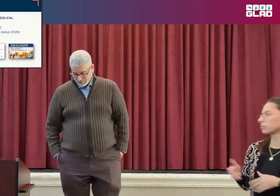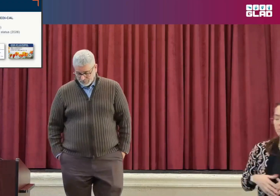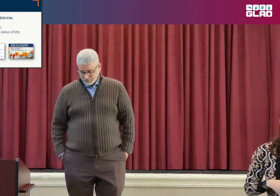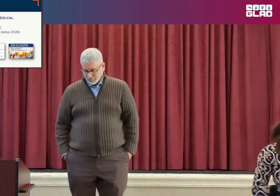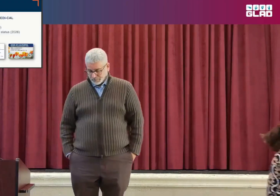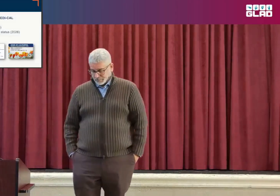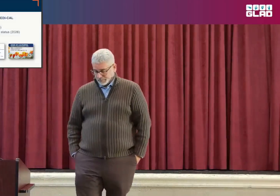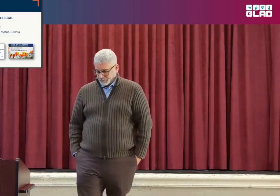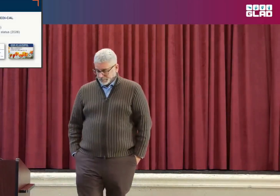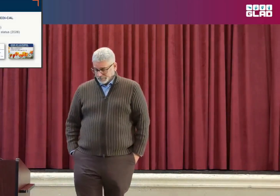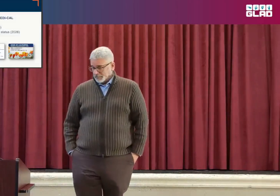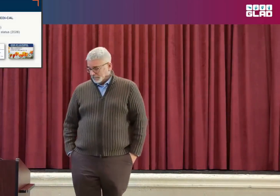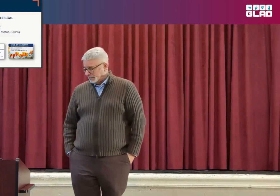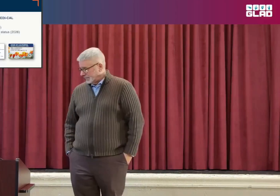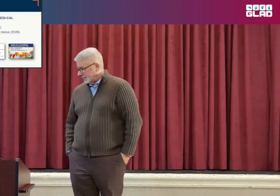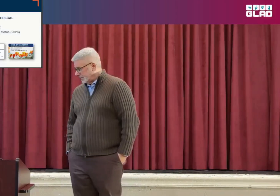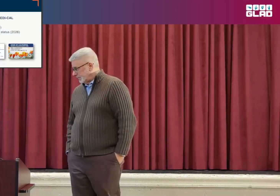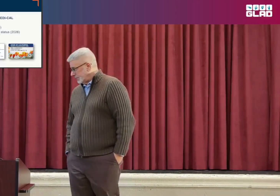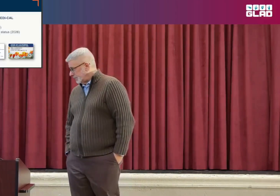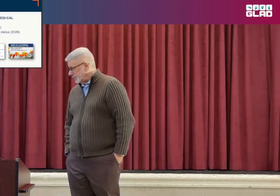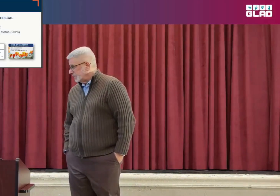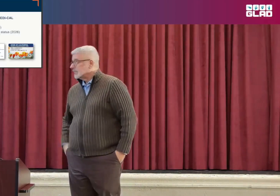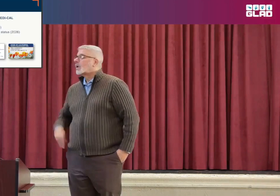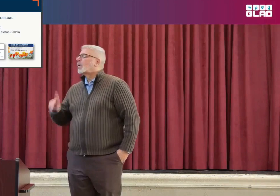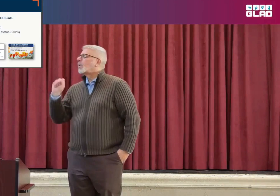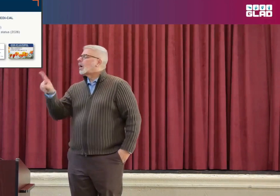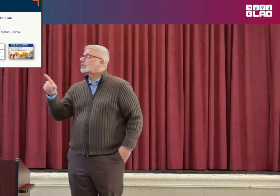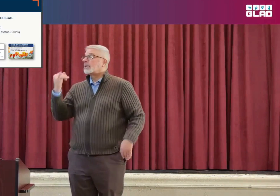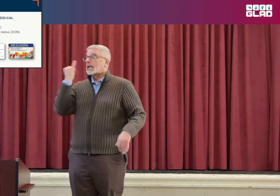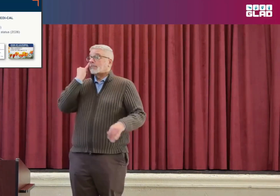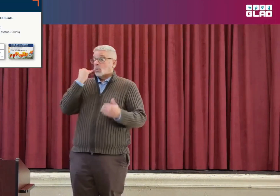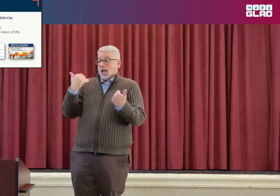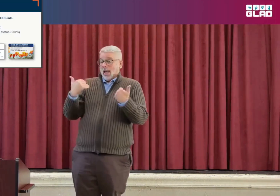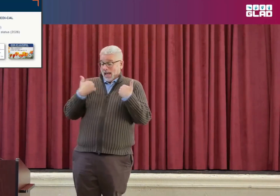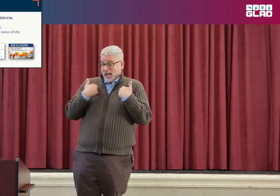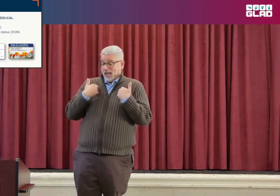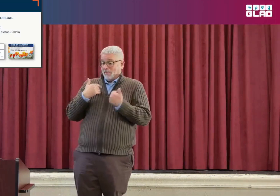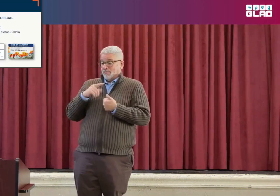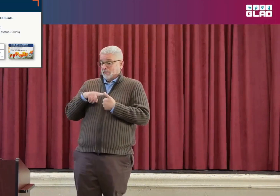so, sorry, the question was, if you have,